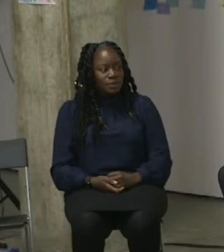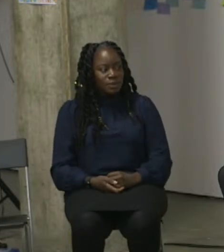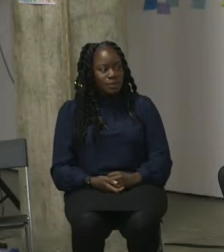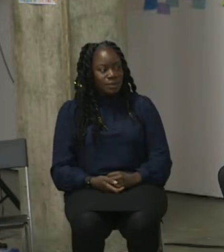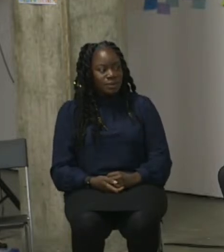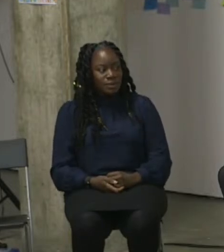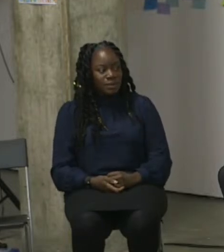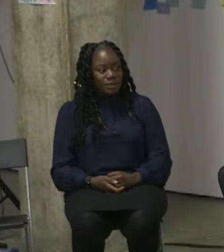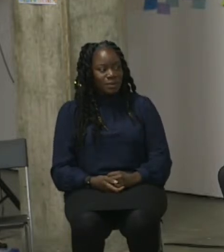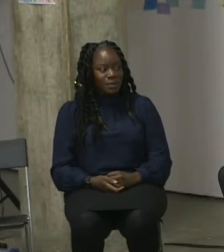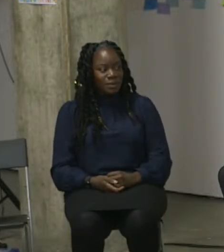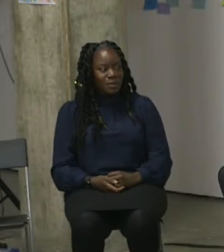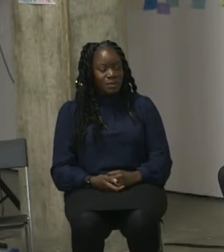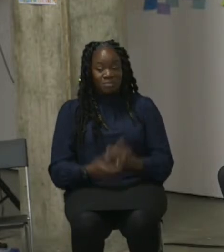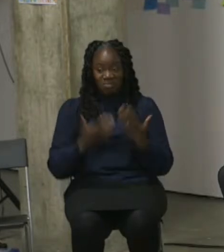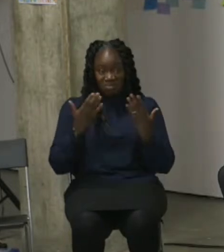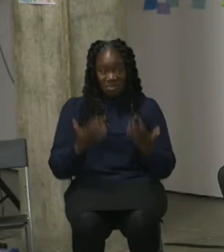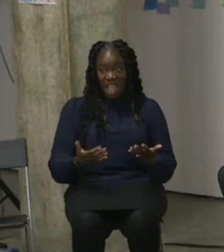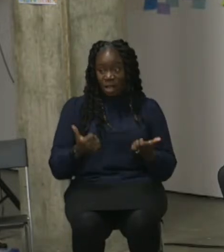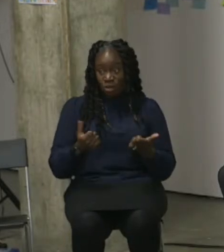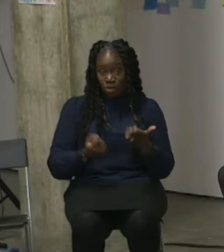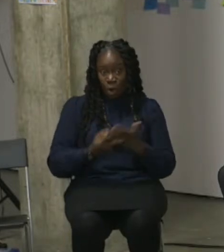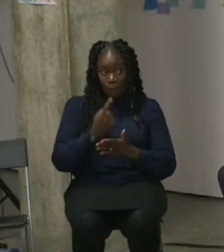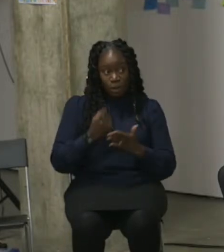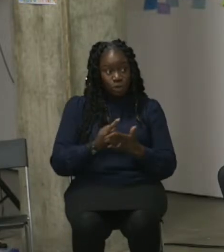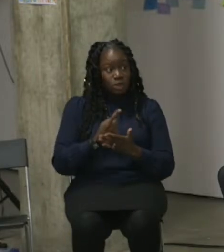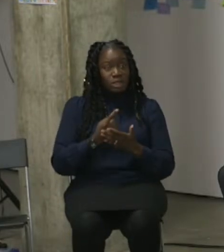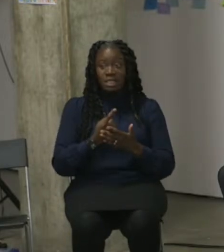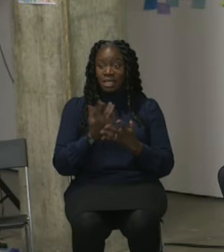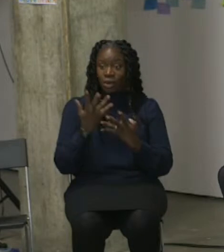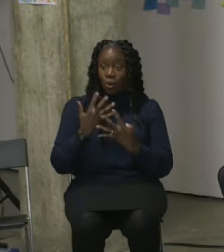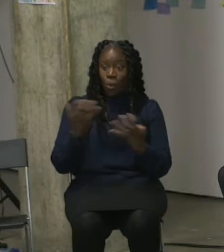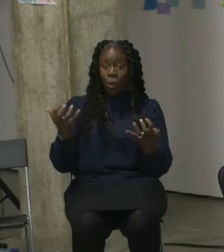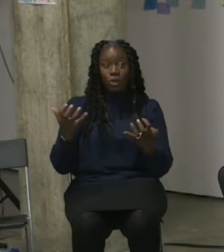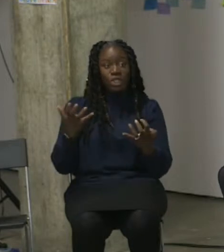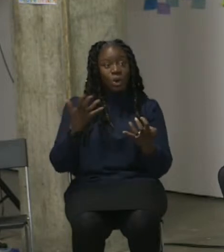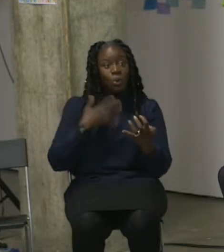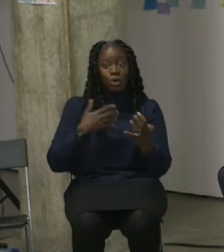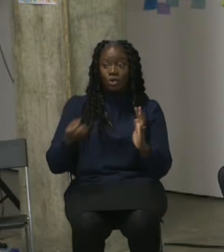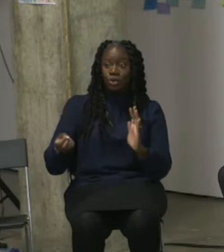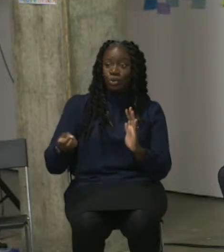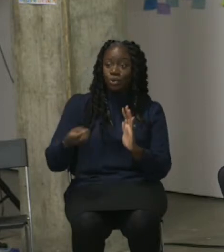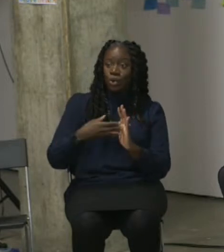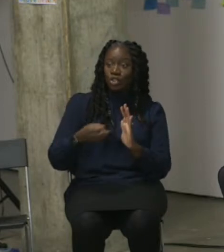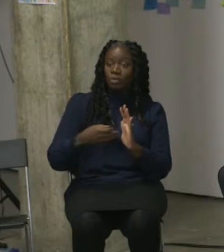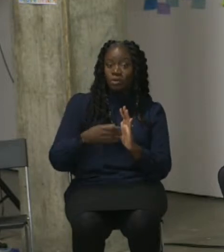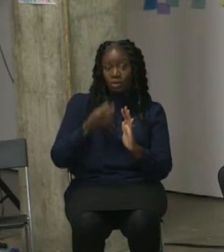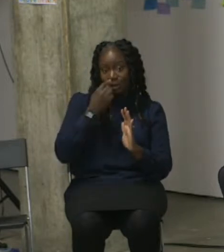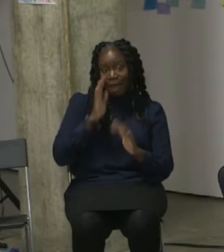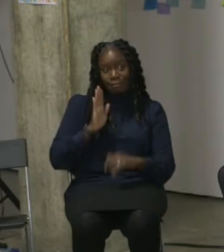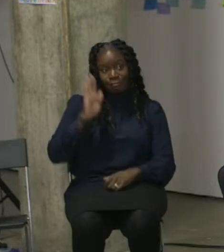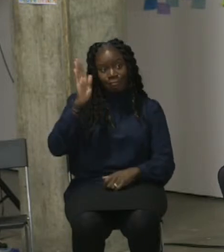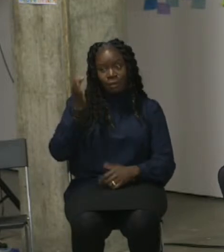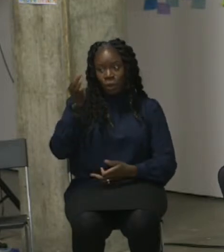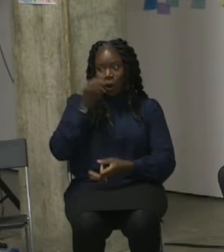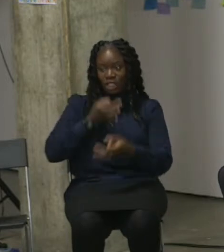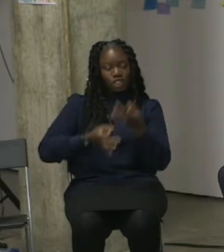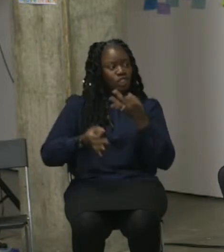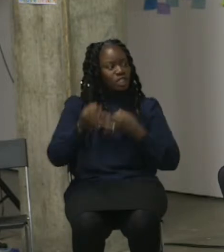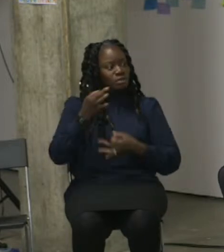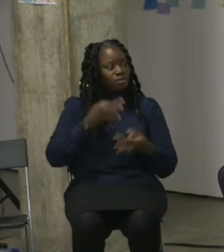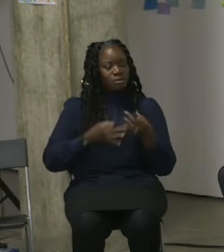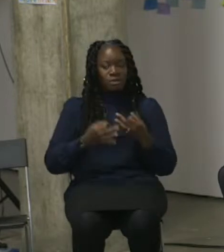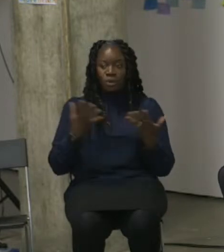great chance, just if anyone would like to contribute to the session. It can be a question or